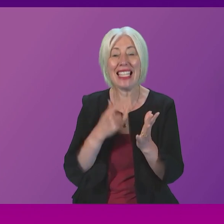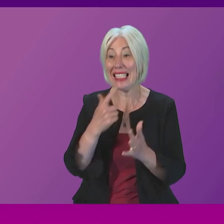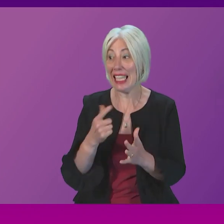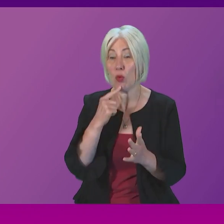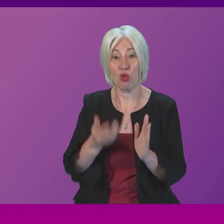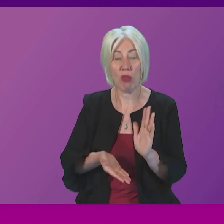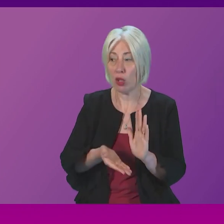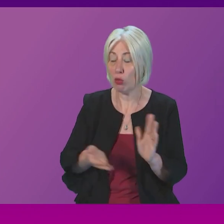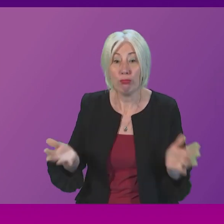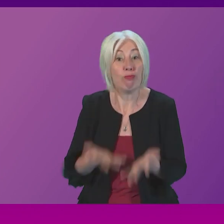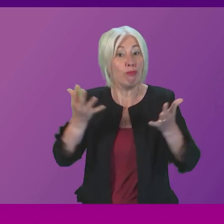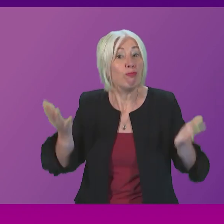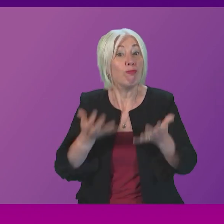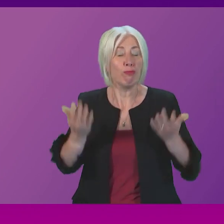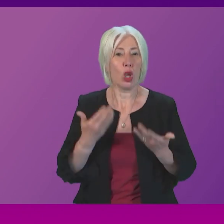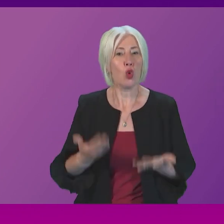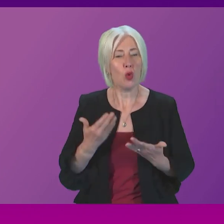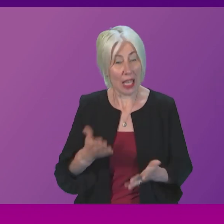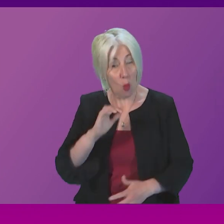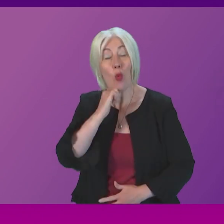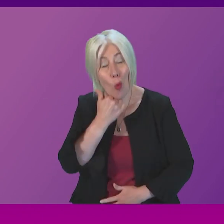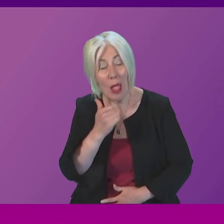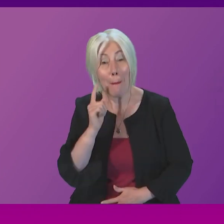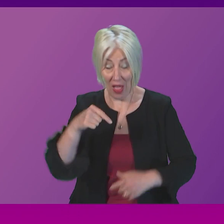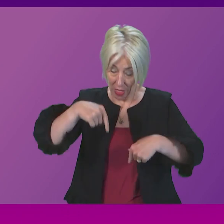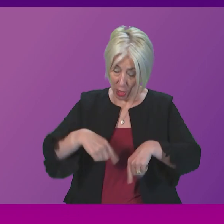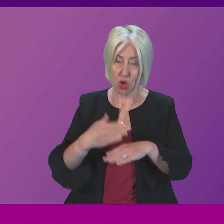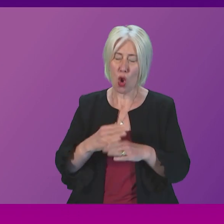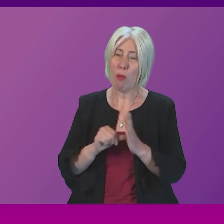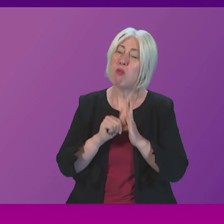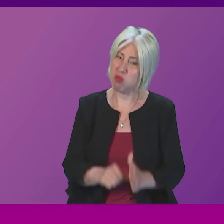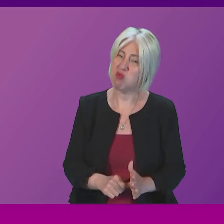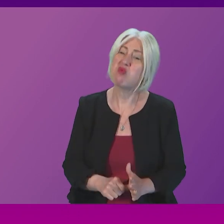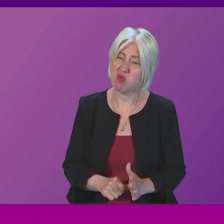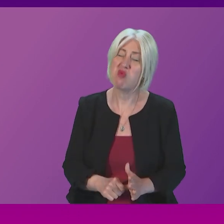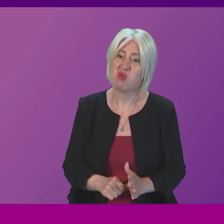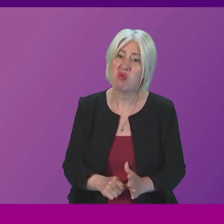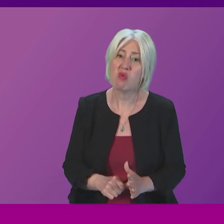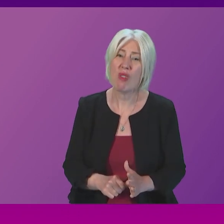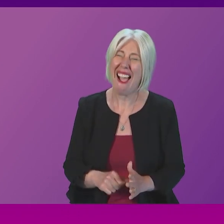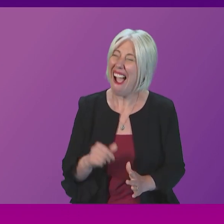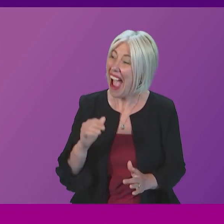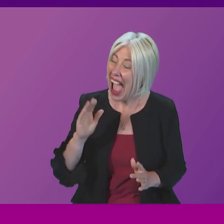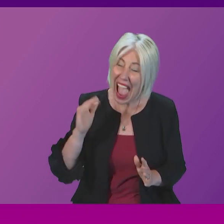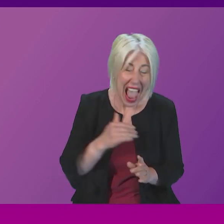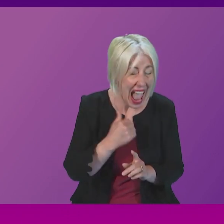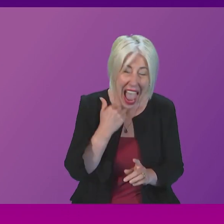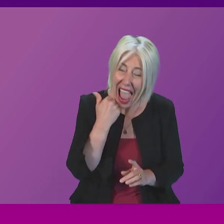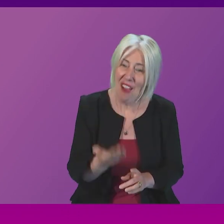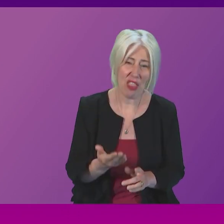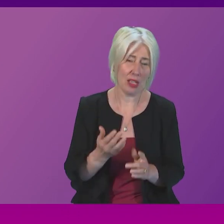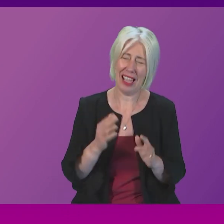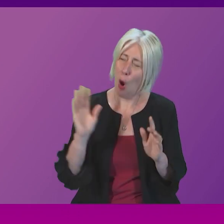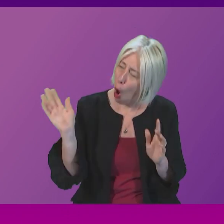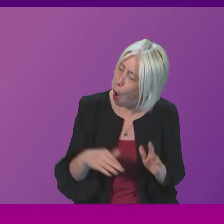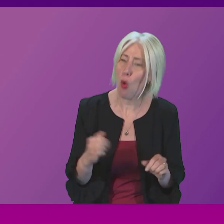and we will. But this job is difficult because every single thing you do, rightly,